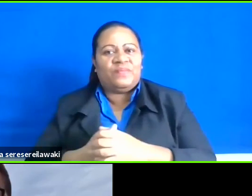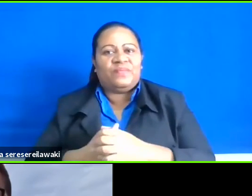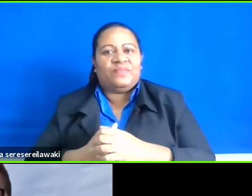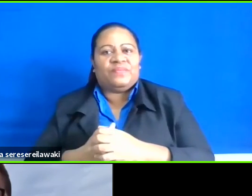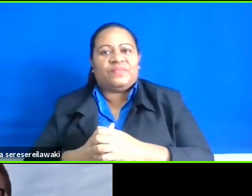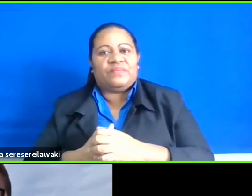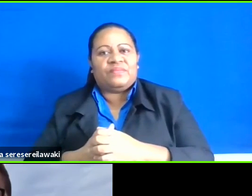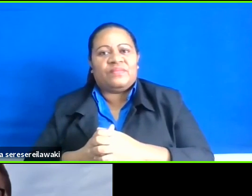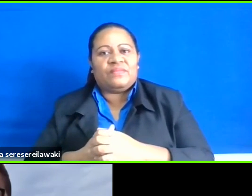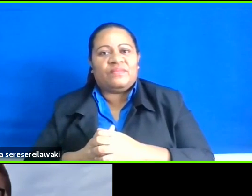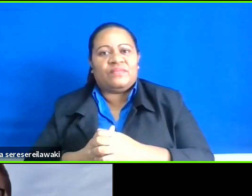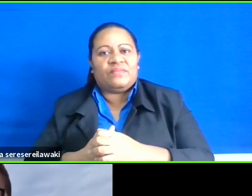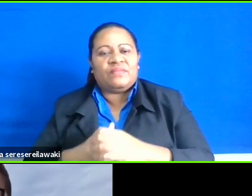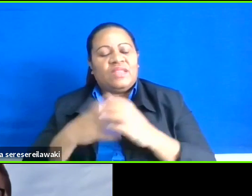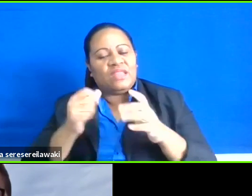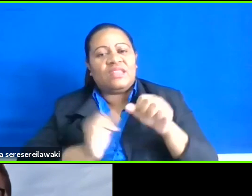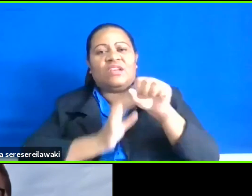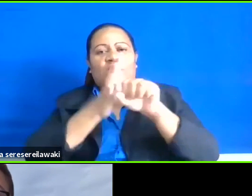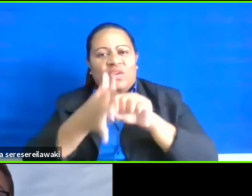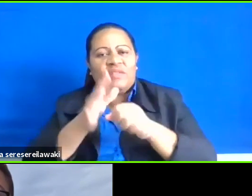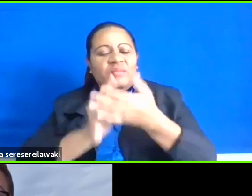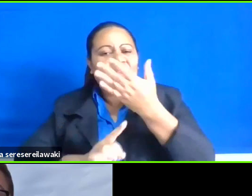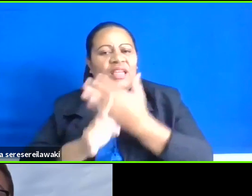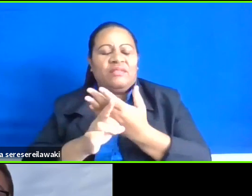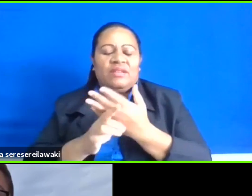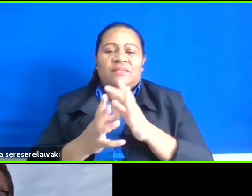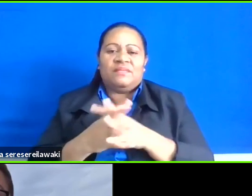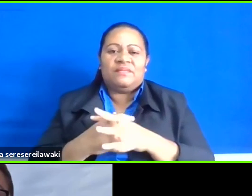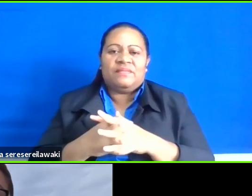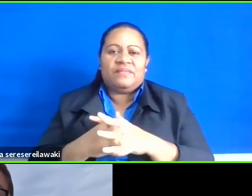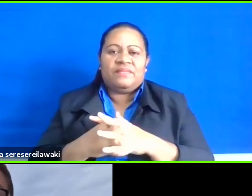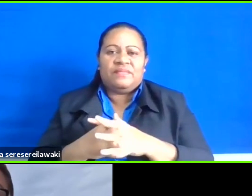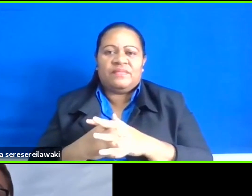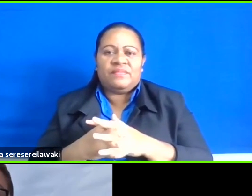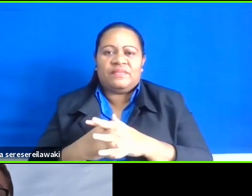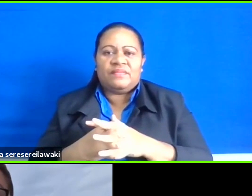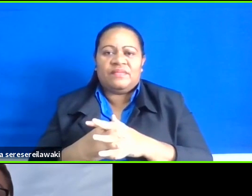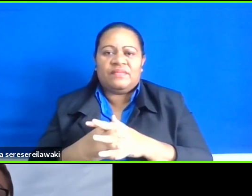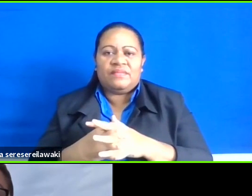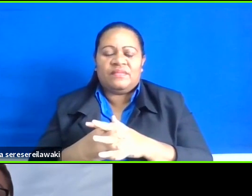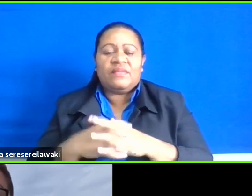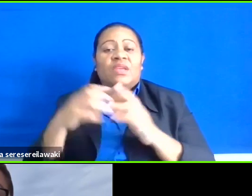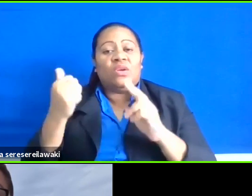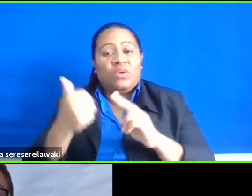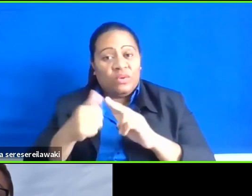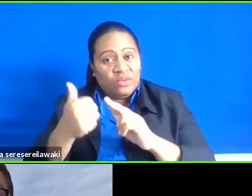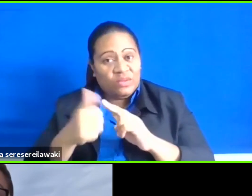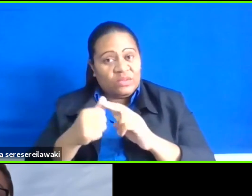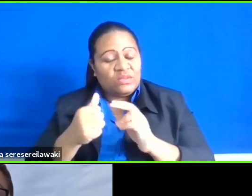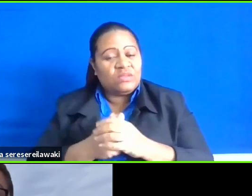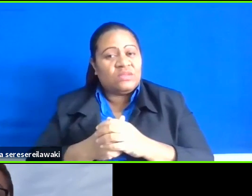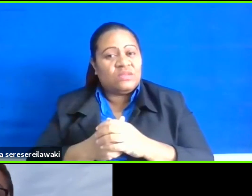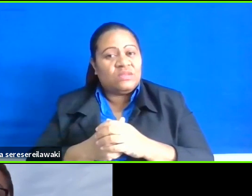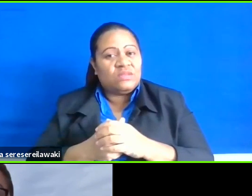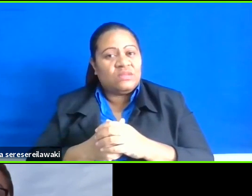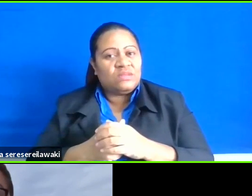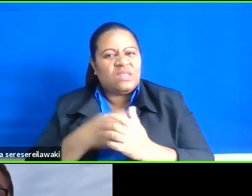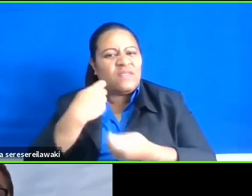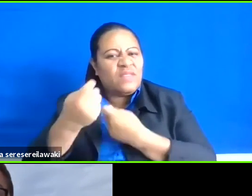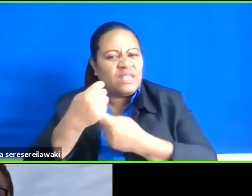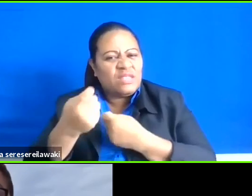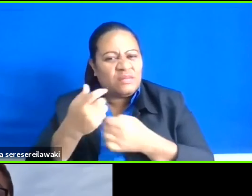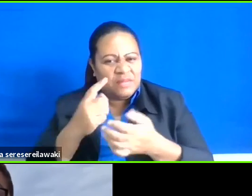19 impacts on recovery uh by very and also uh what women fisheries are going through uh